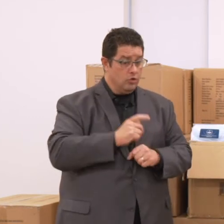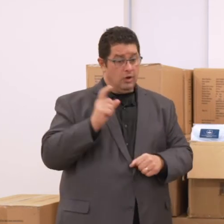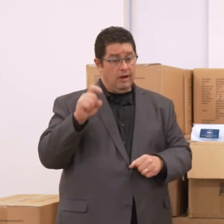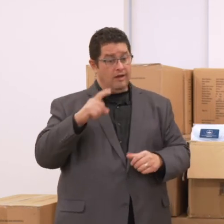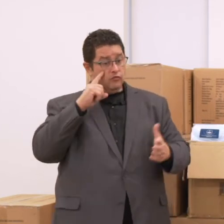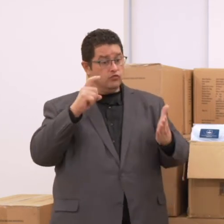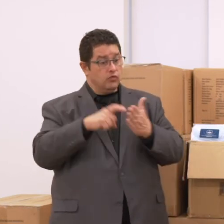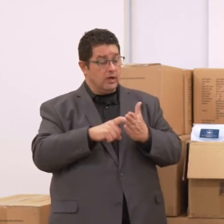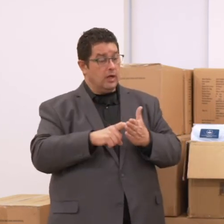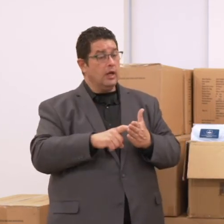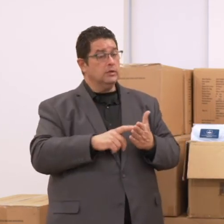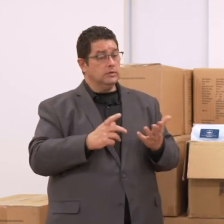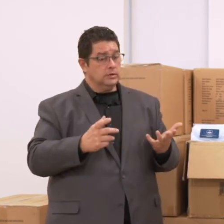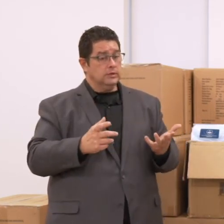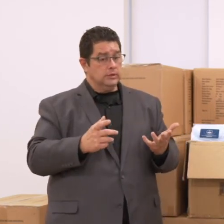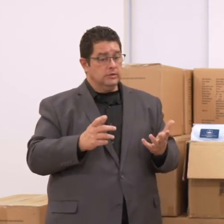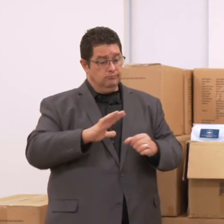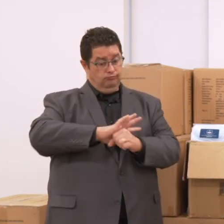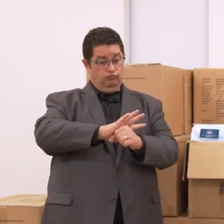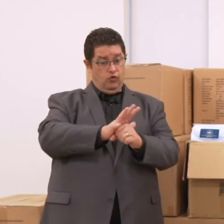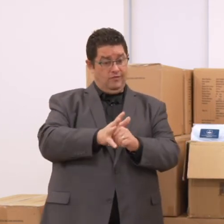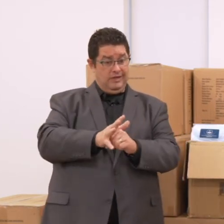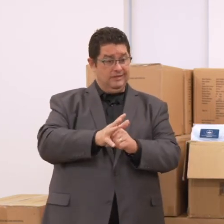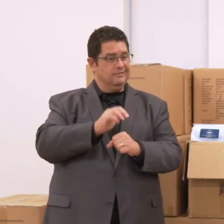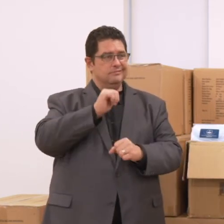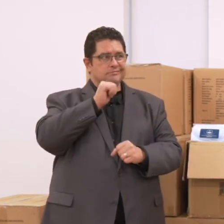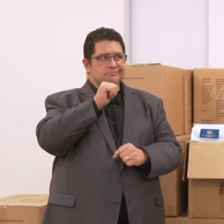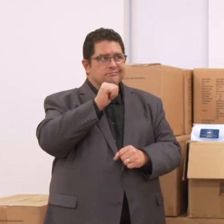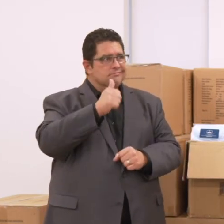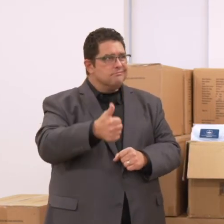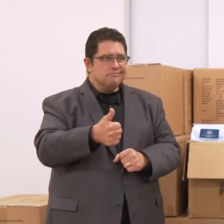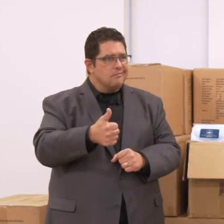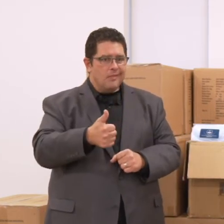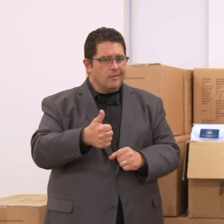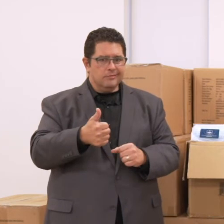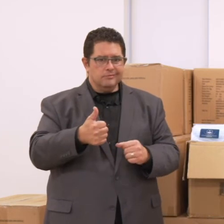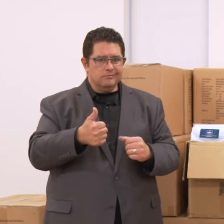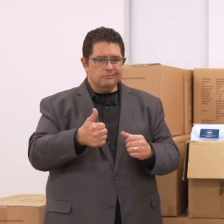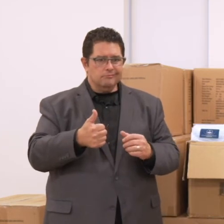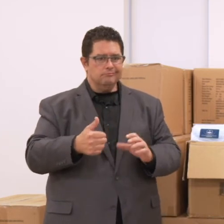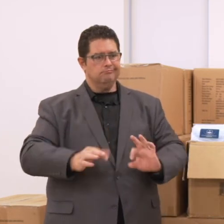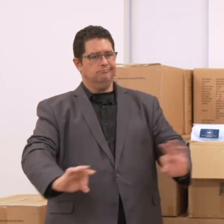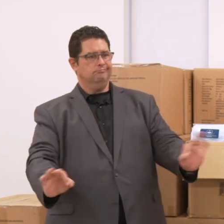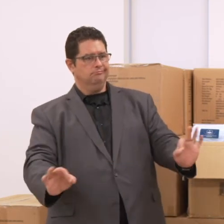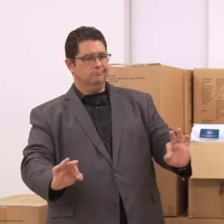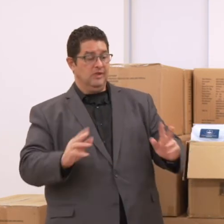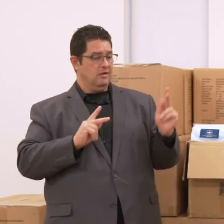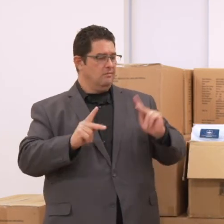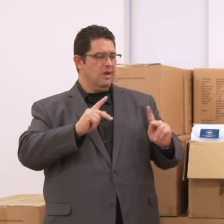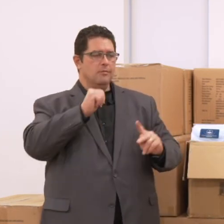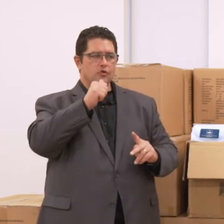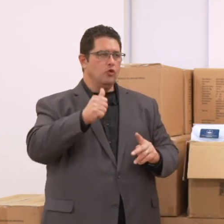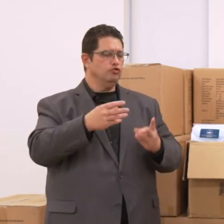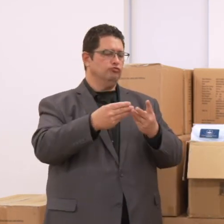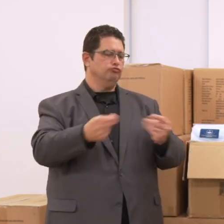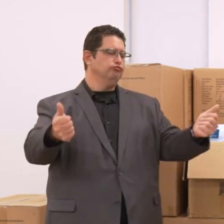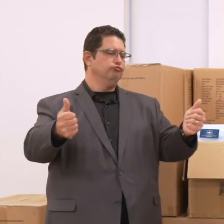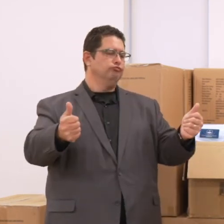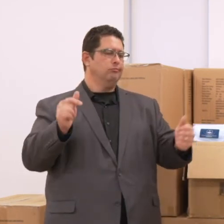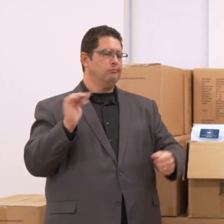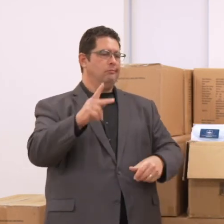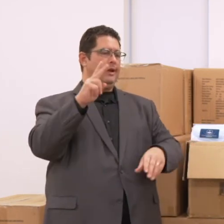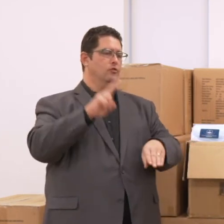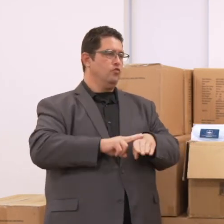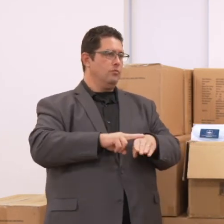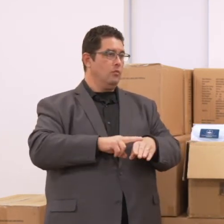recognize, though, that COVID-19 is not innocuous. People do not just get over it and they're back to normal. You know, a